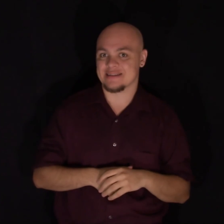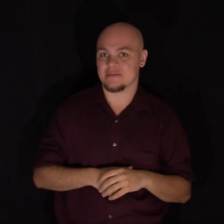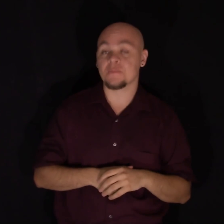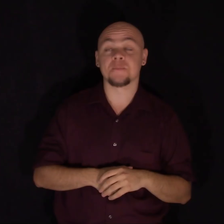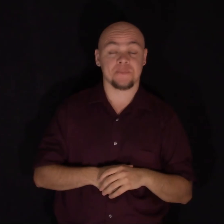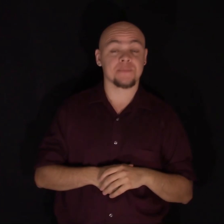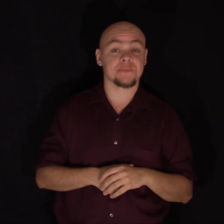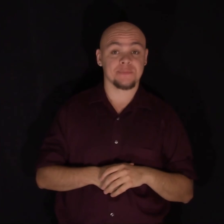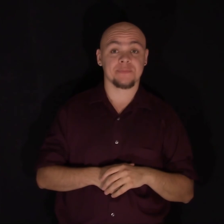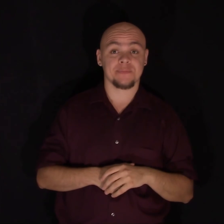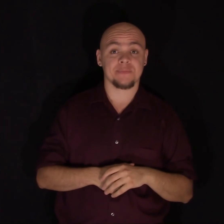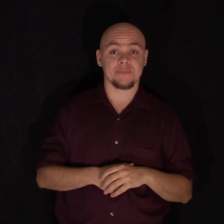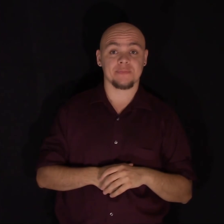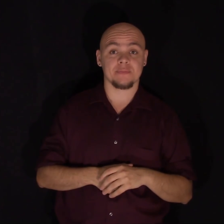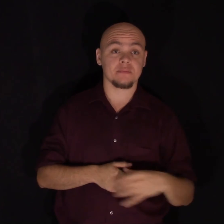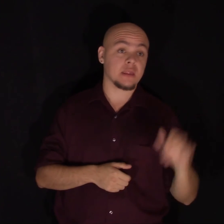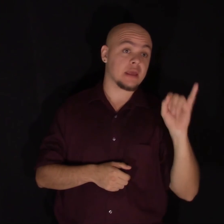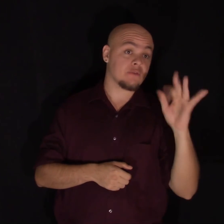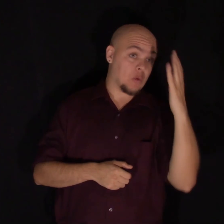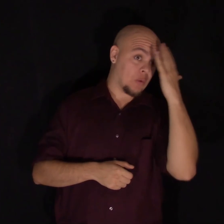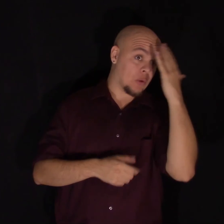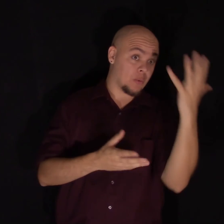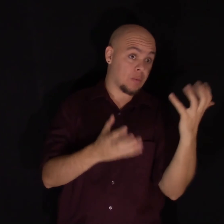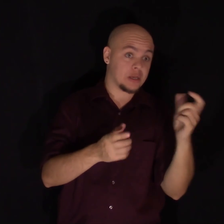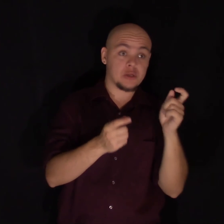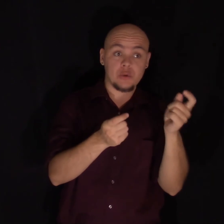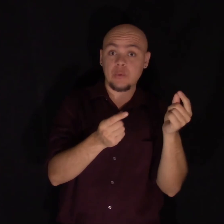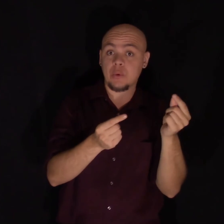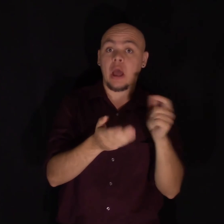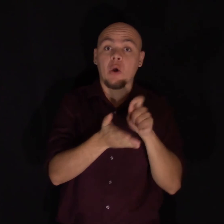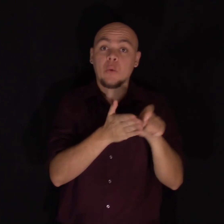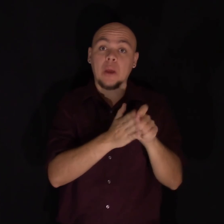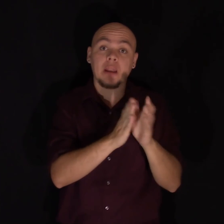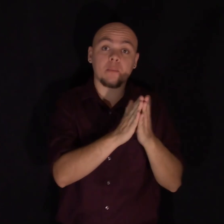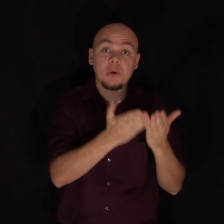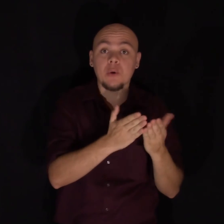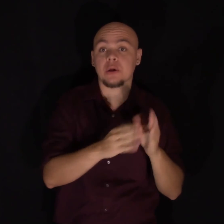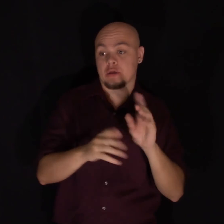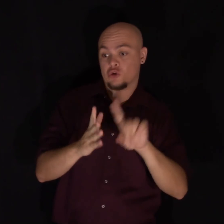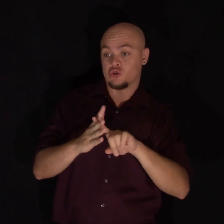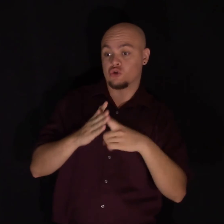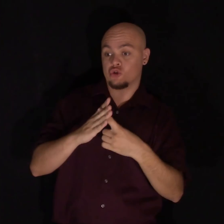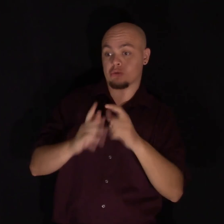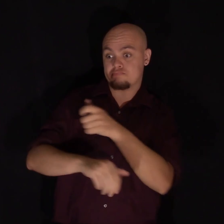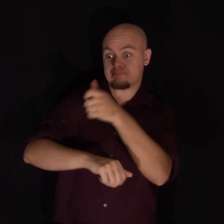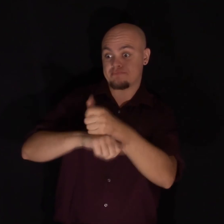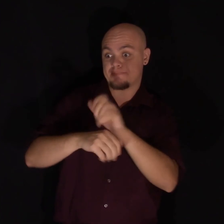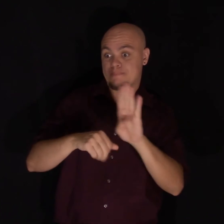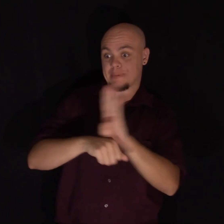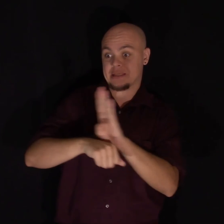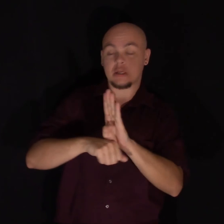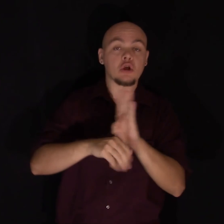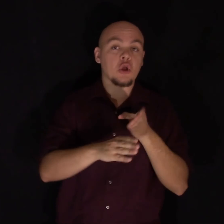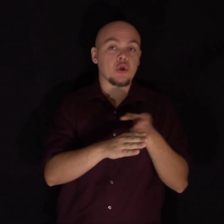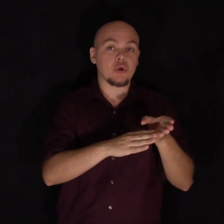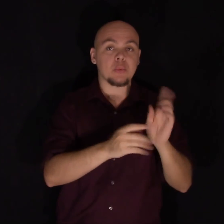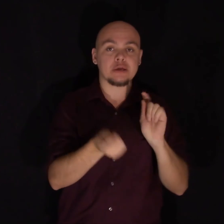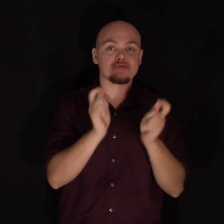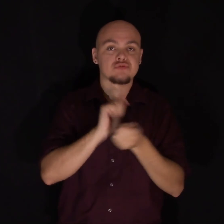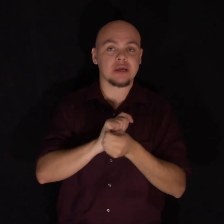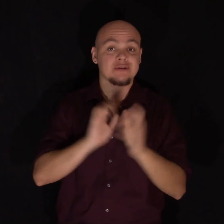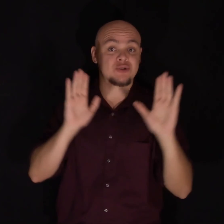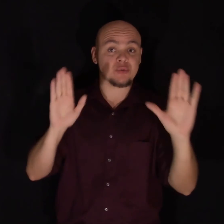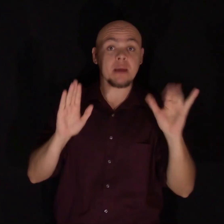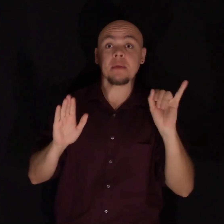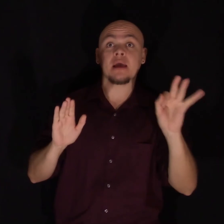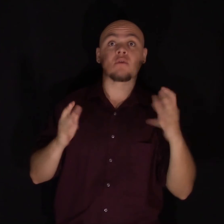And as for the things you know you want to do, you want to write a book, you want to start a business, you want to change careers, great. But if you're sitting around waiting